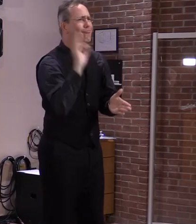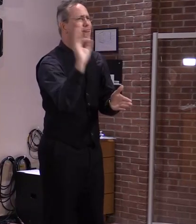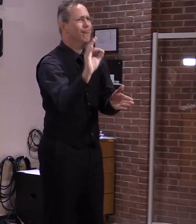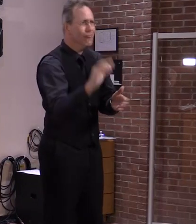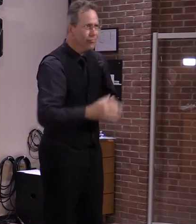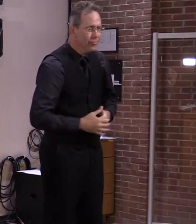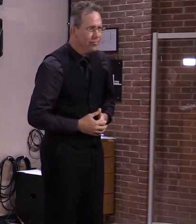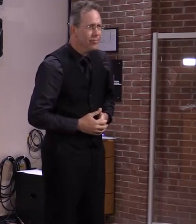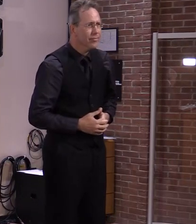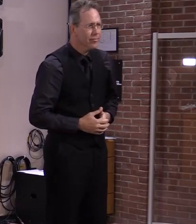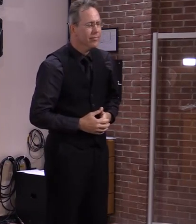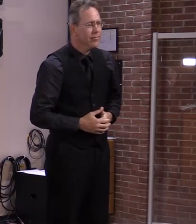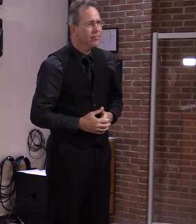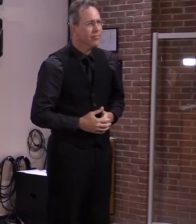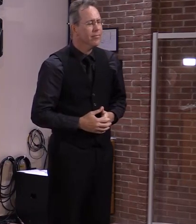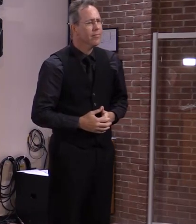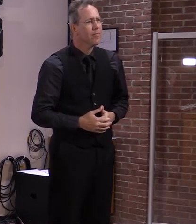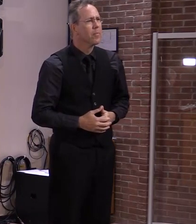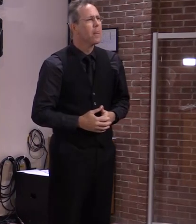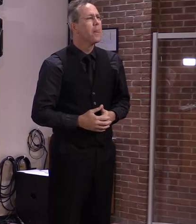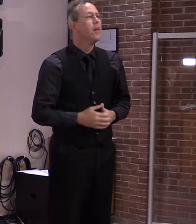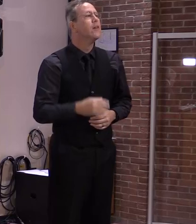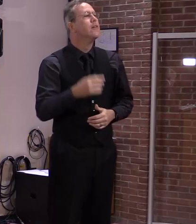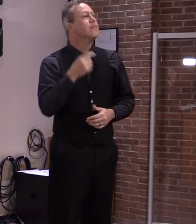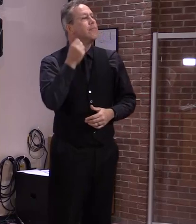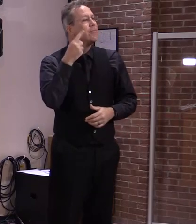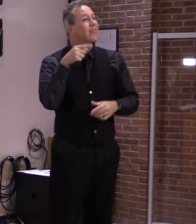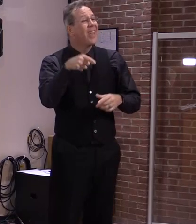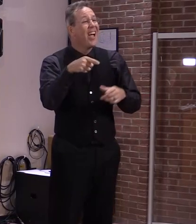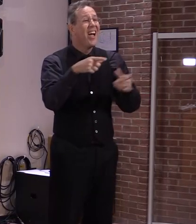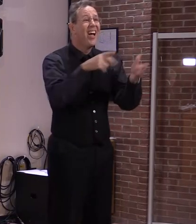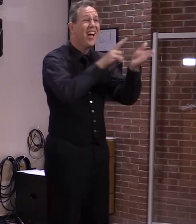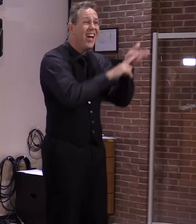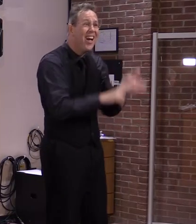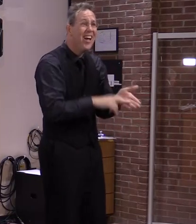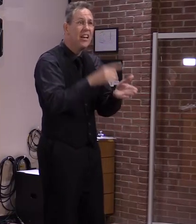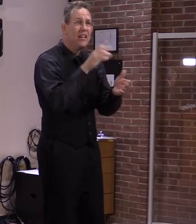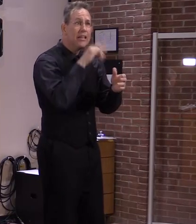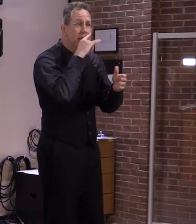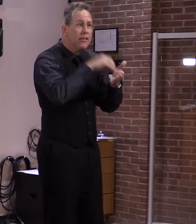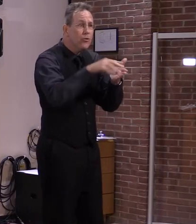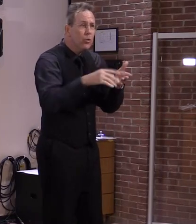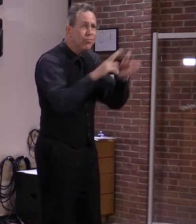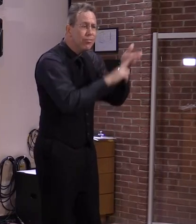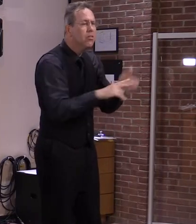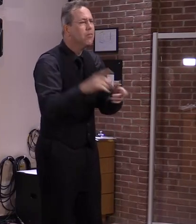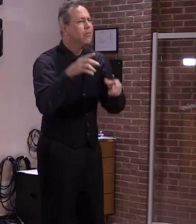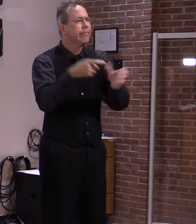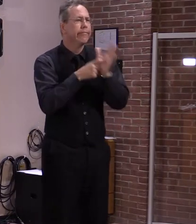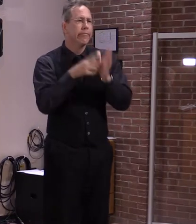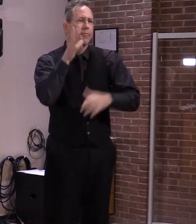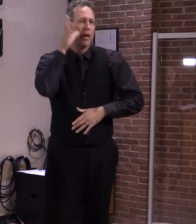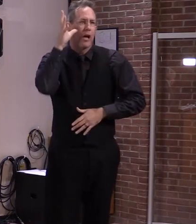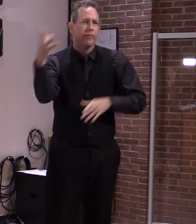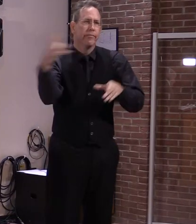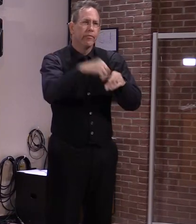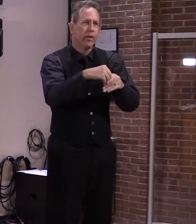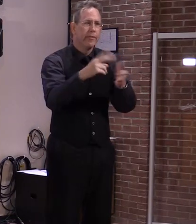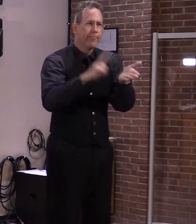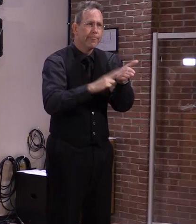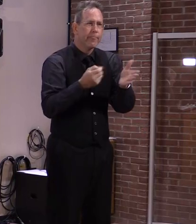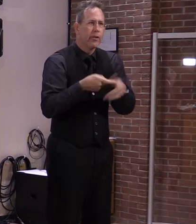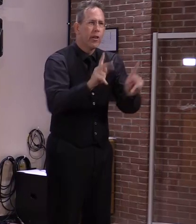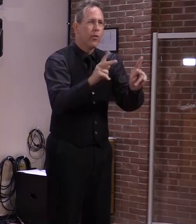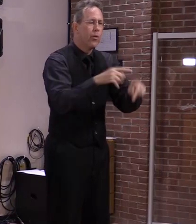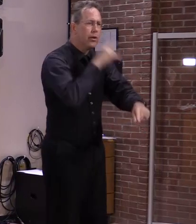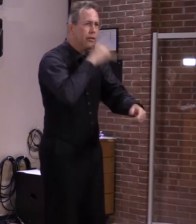I want to emphasize that consent is needed from a parent or guardian in order for those aged 12 to 15 to